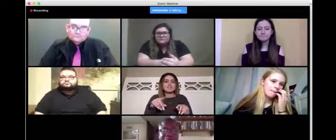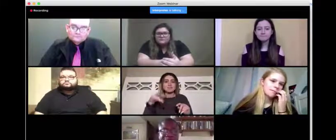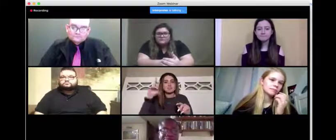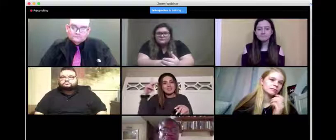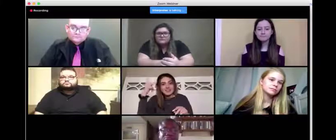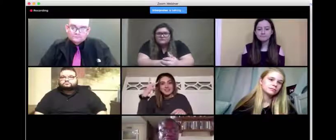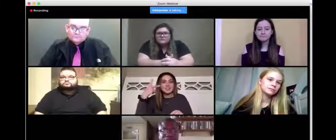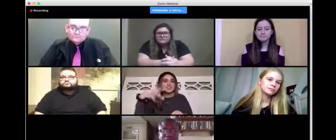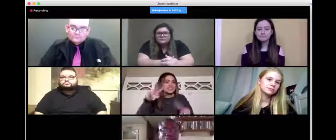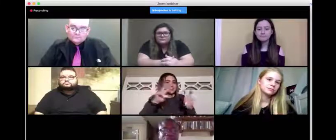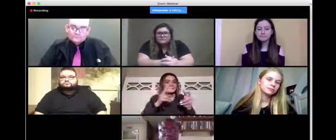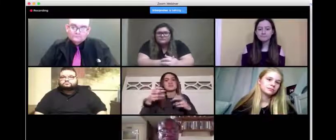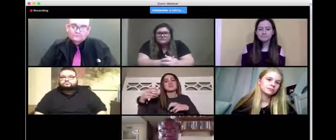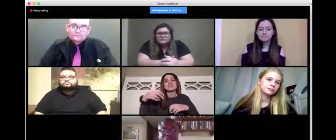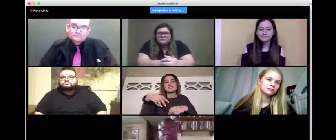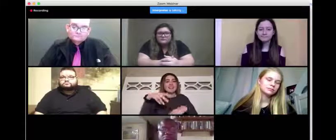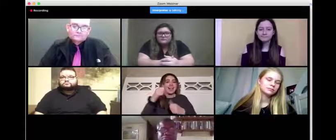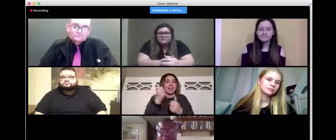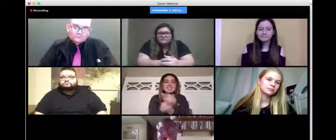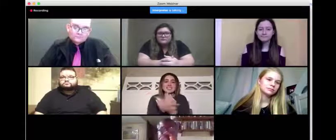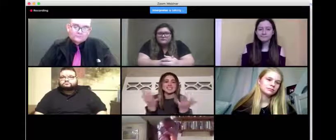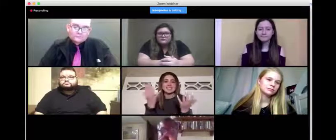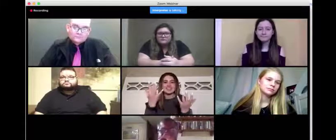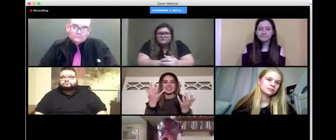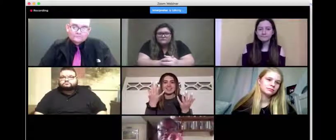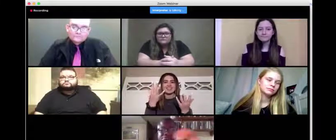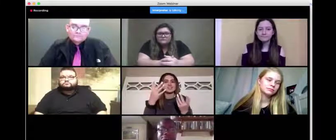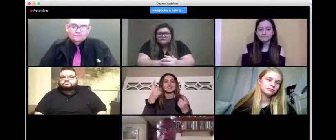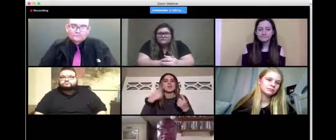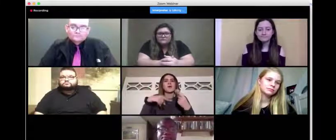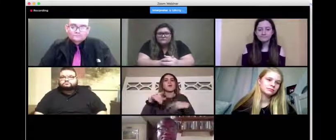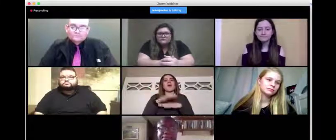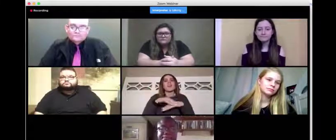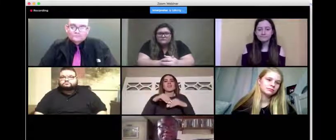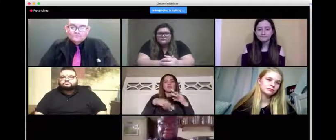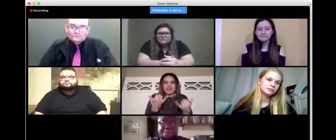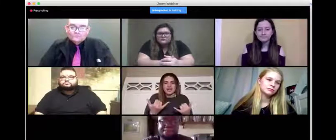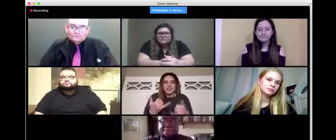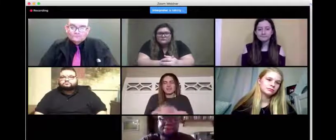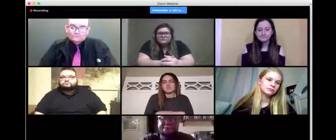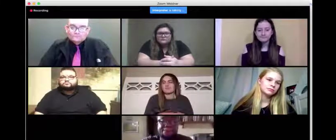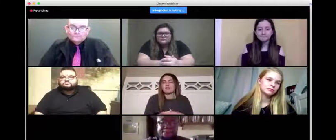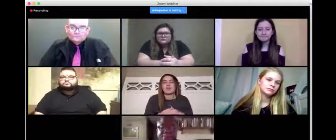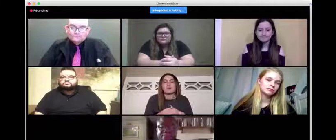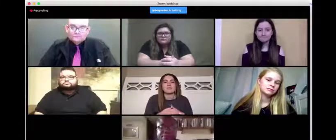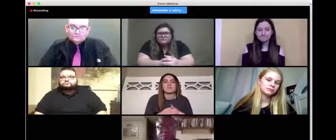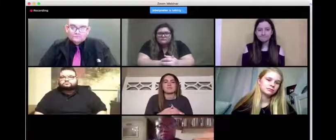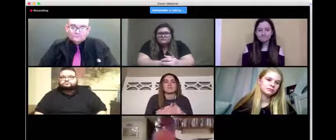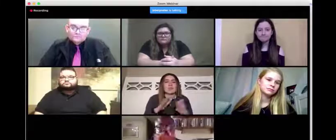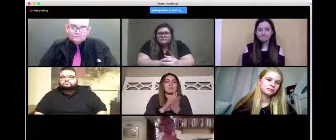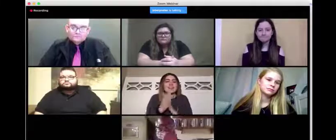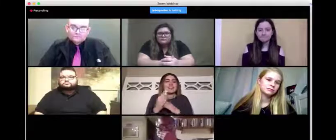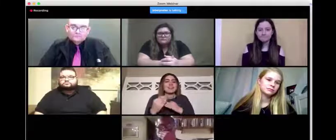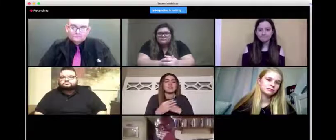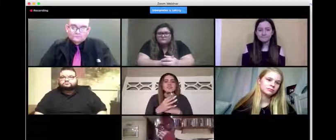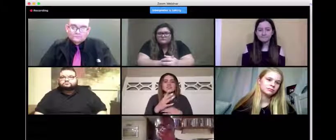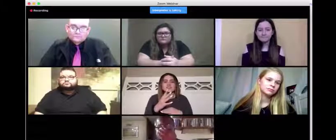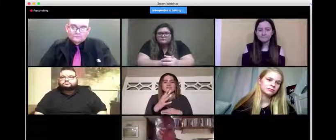what's going on in the world right now. So, becoming an influencer and influencing people is really a